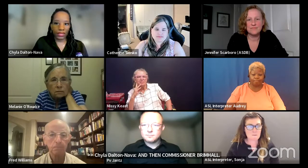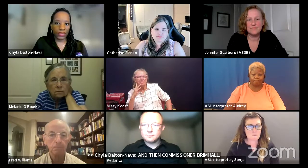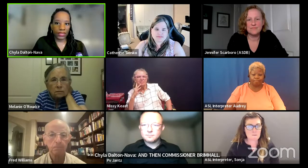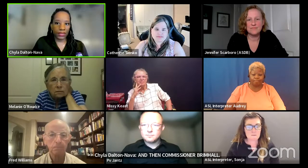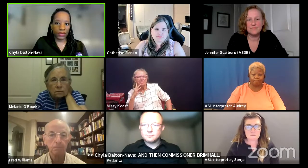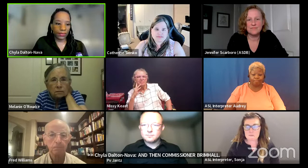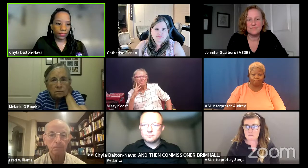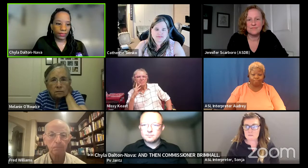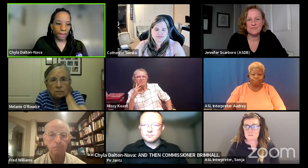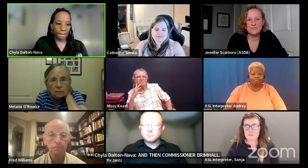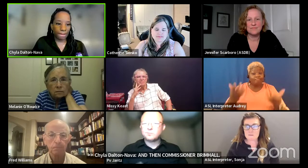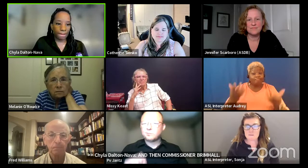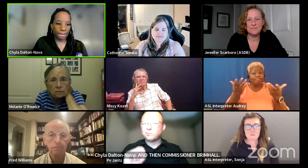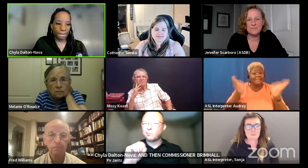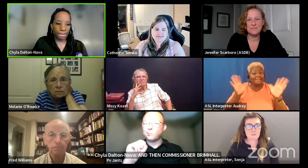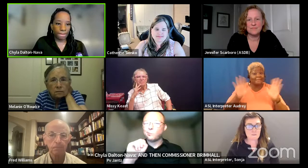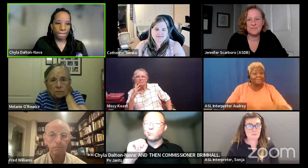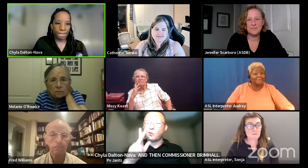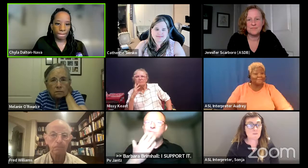think that's it.